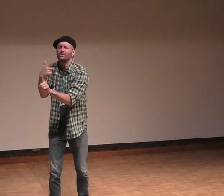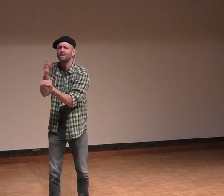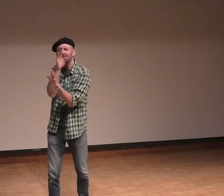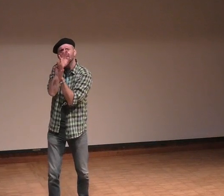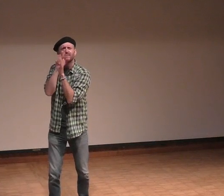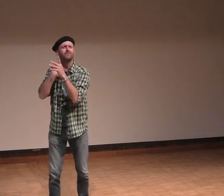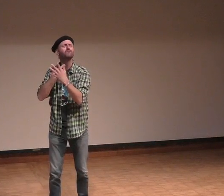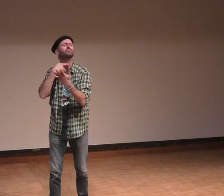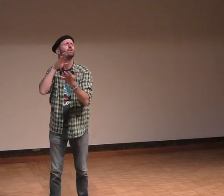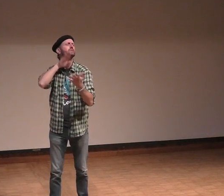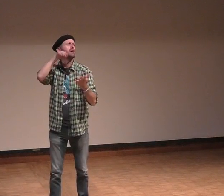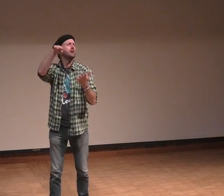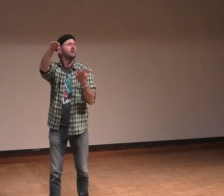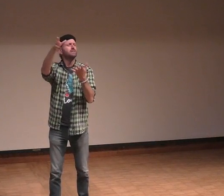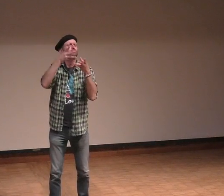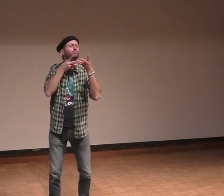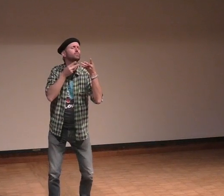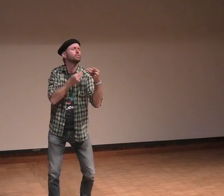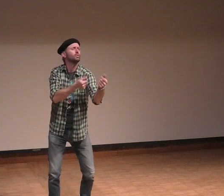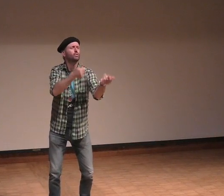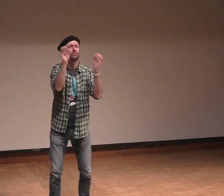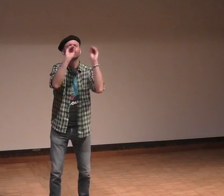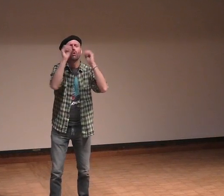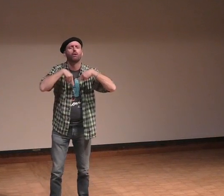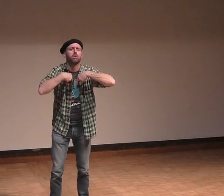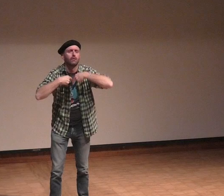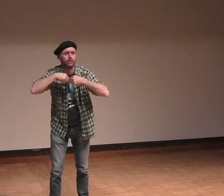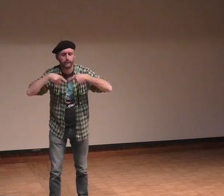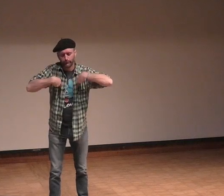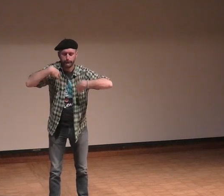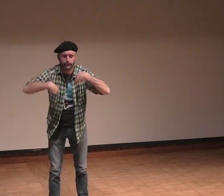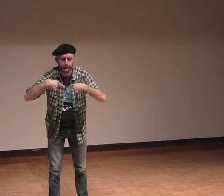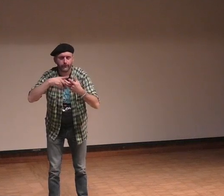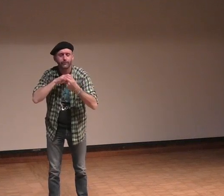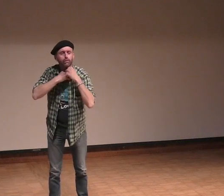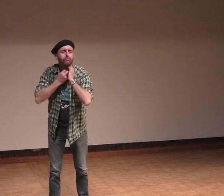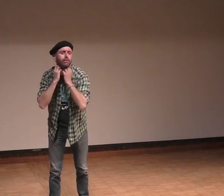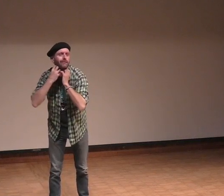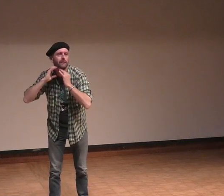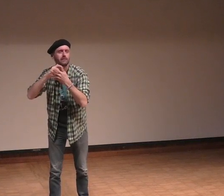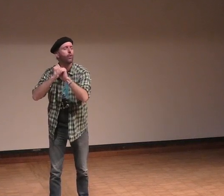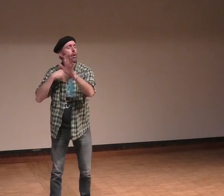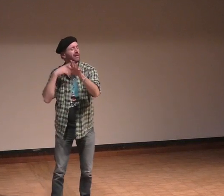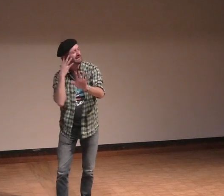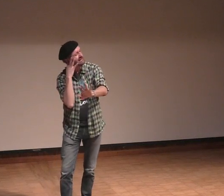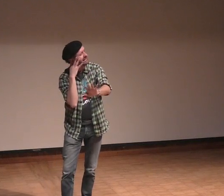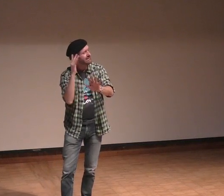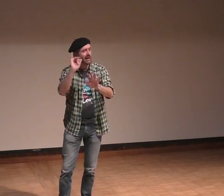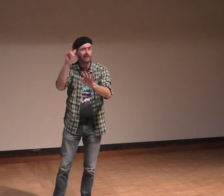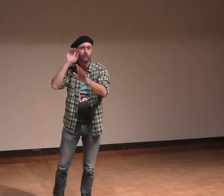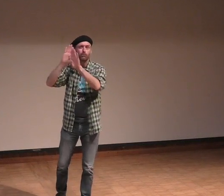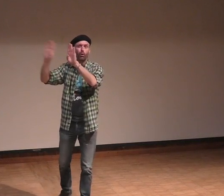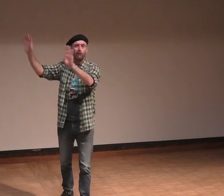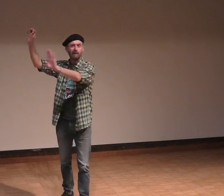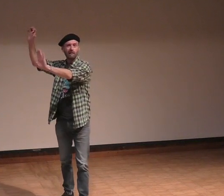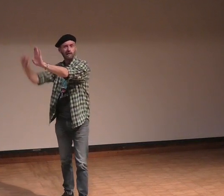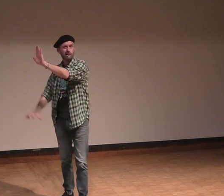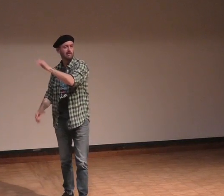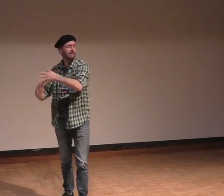just intrigued by their voice, the way they sing so fluently and their voice just comes bursting